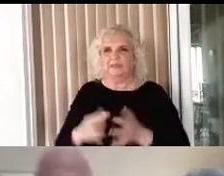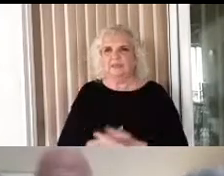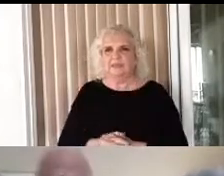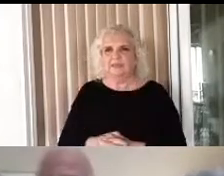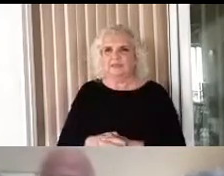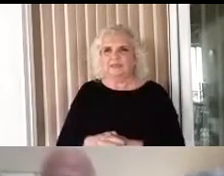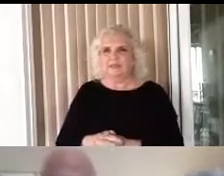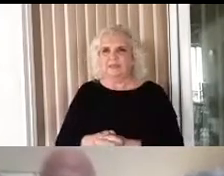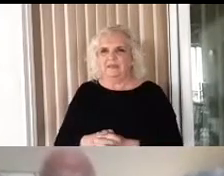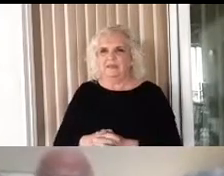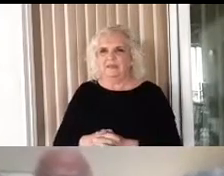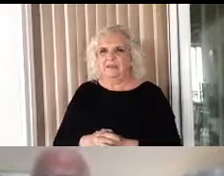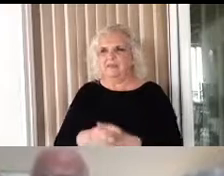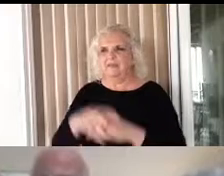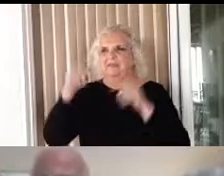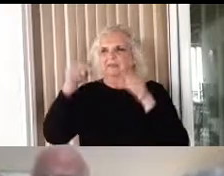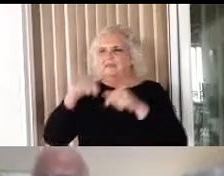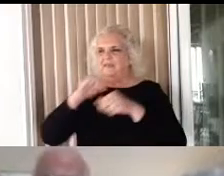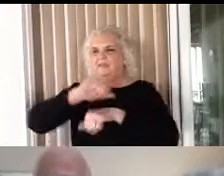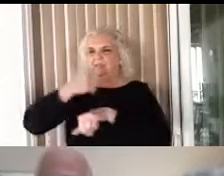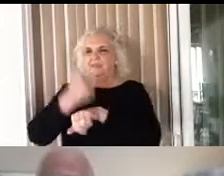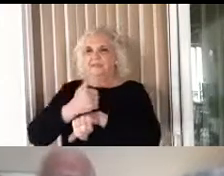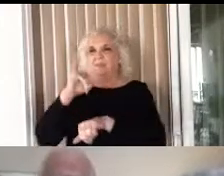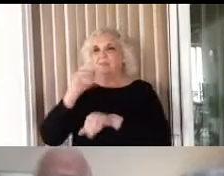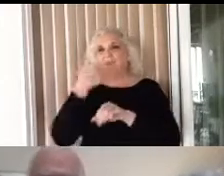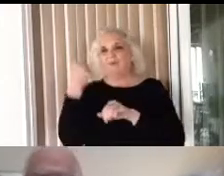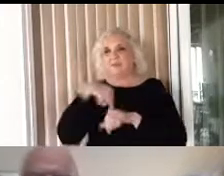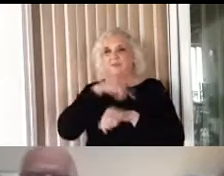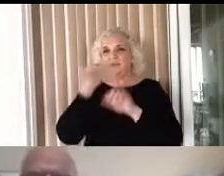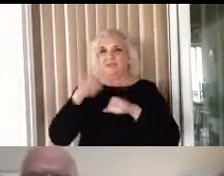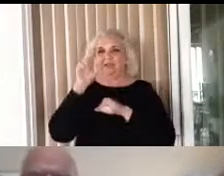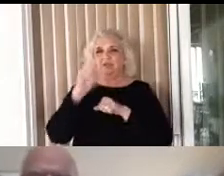this is set up, this is the best we can do.